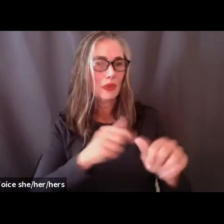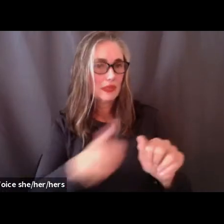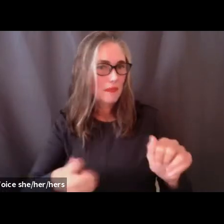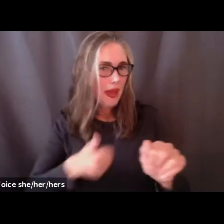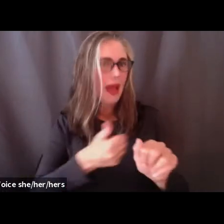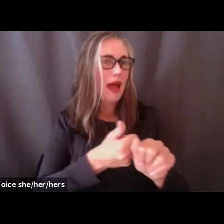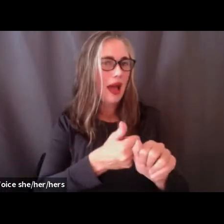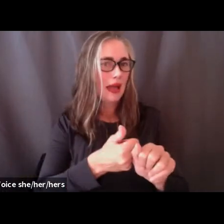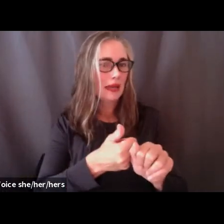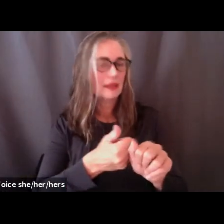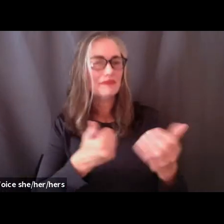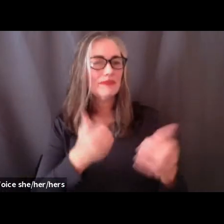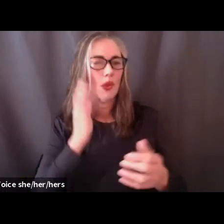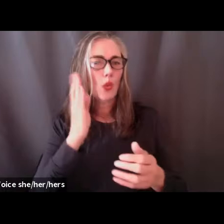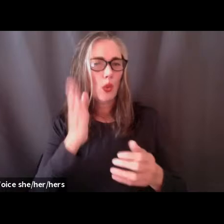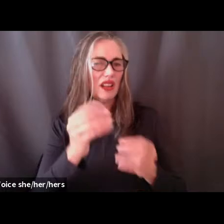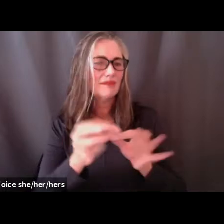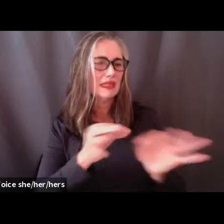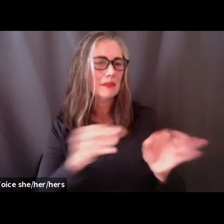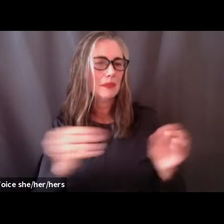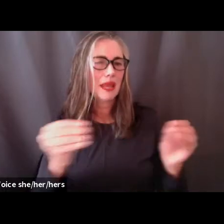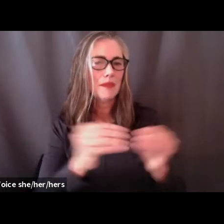including this issue.